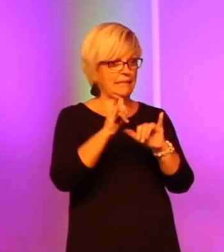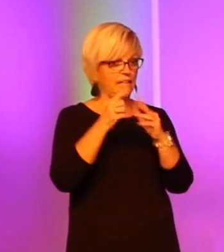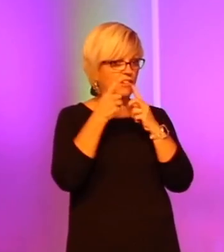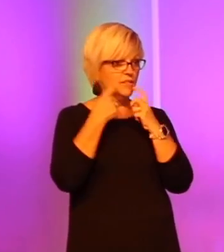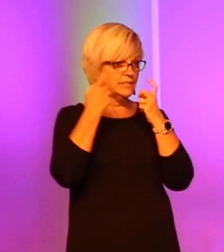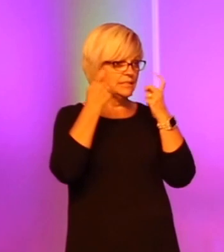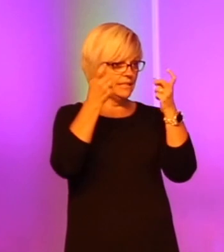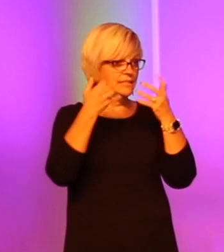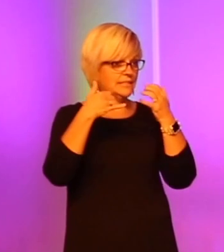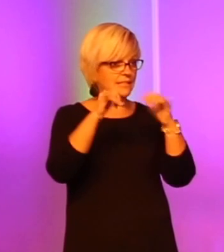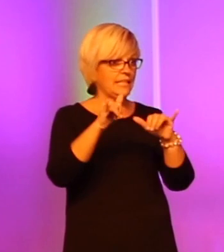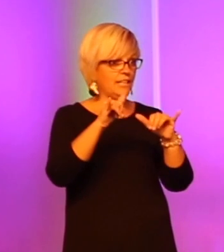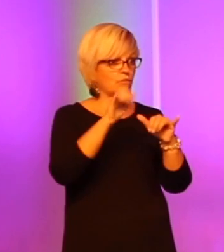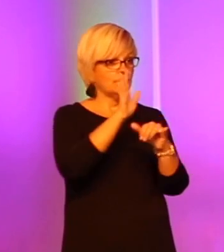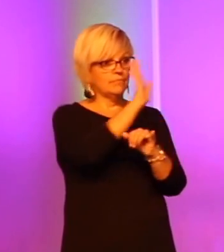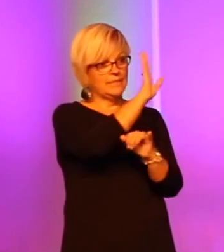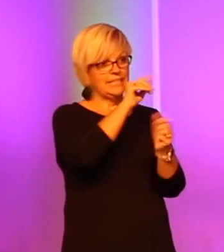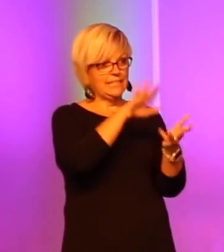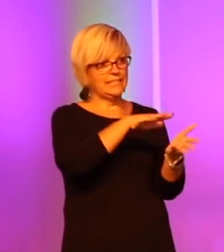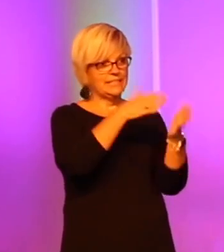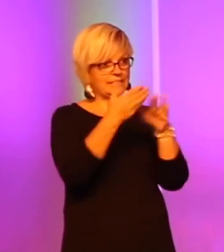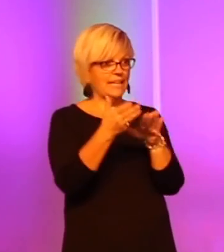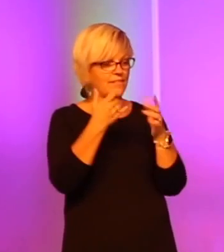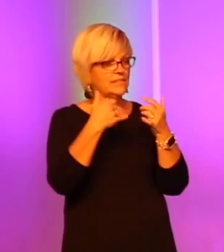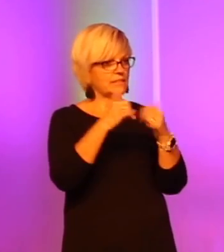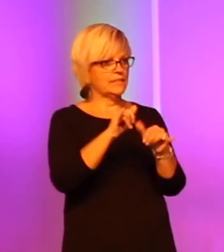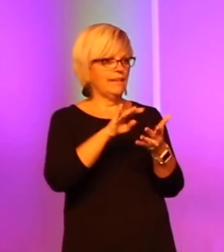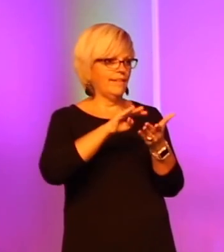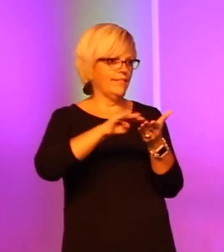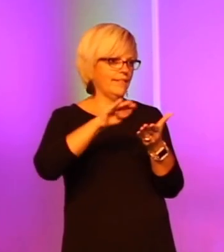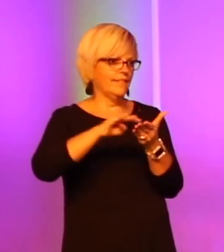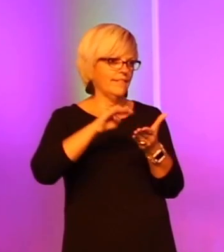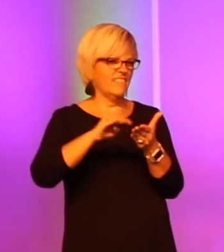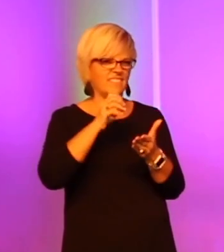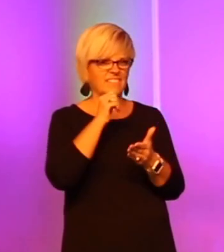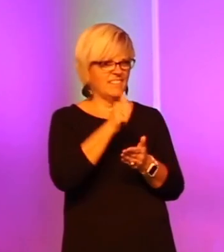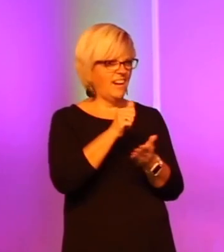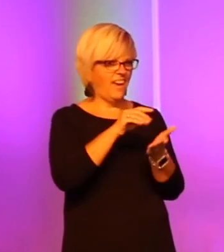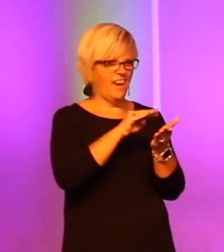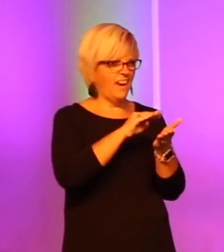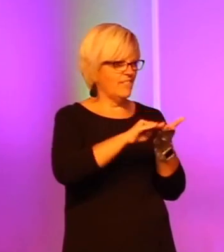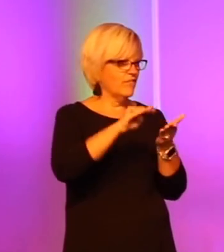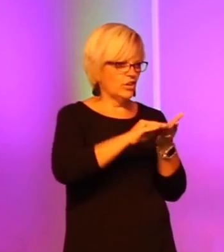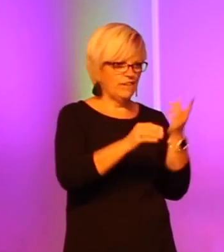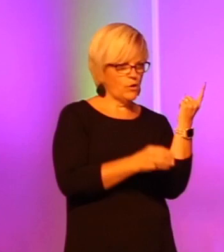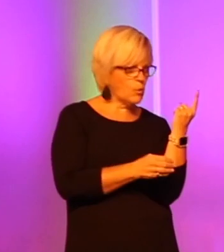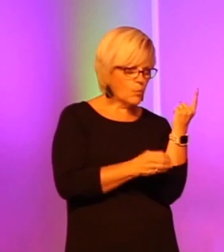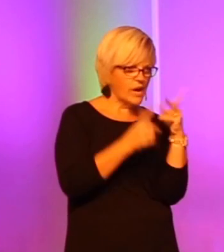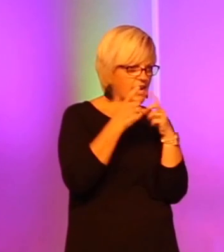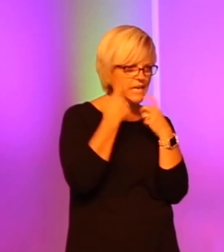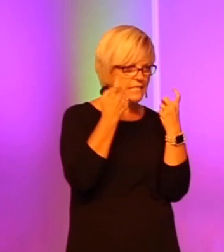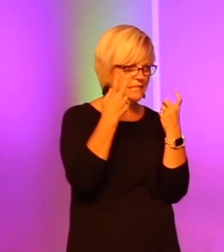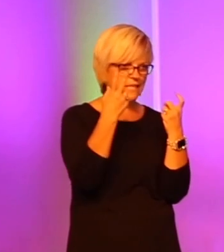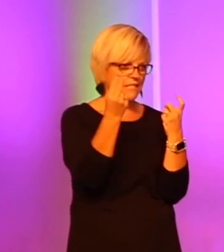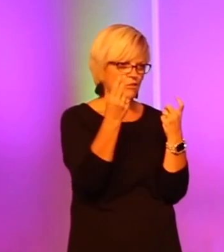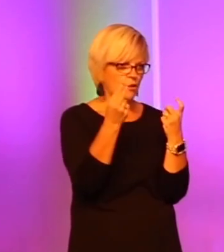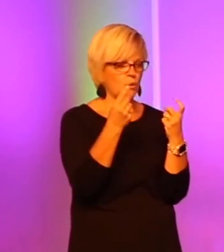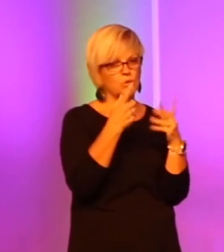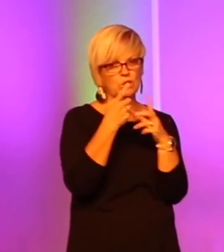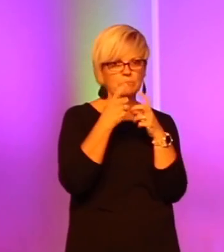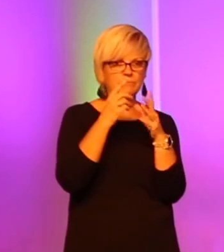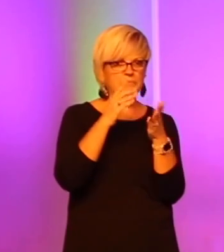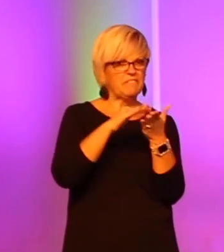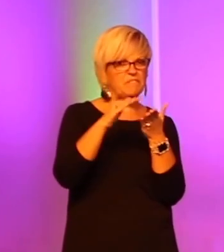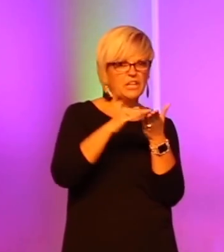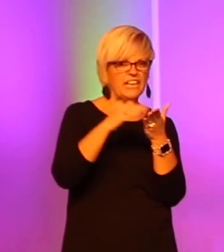still, His death still covers that too. It's not just a one-time thing where He covers one sin, or He covers only really bad mistakes, or